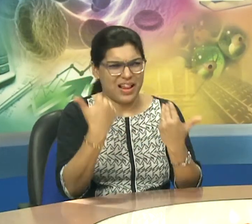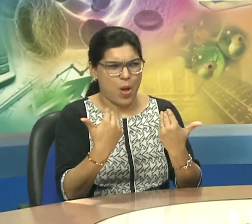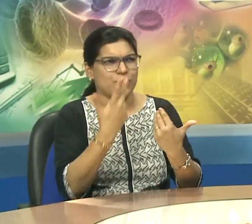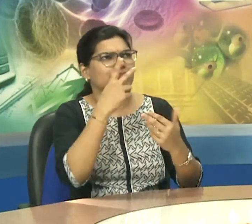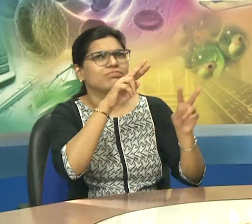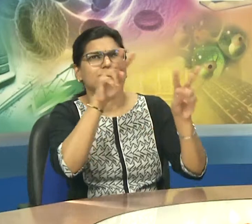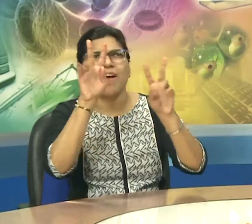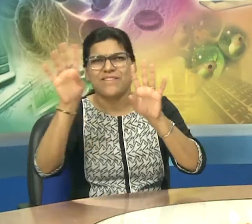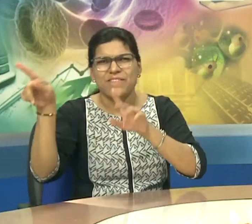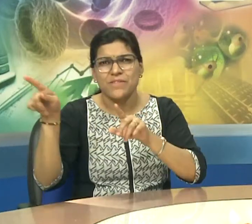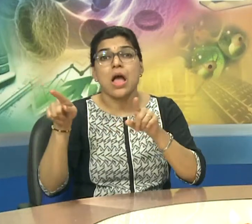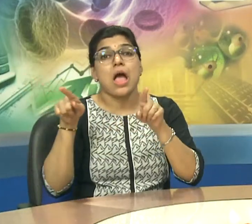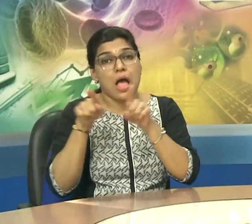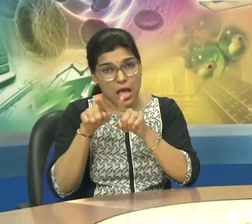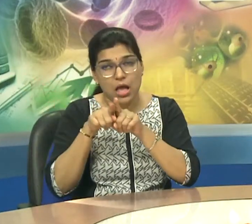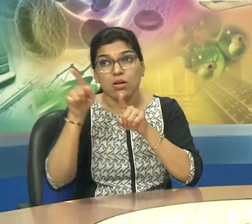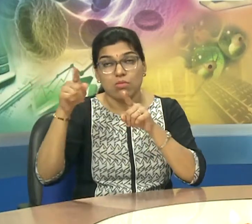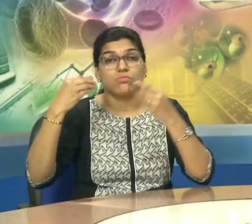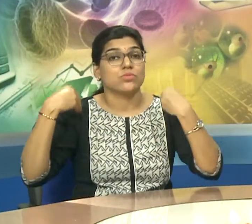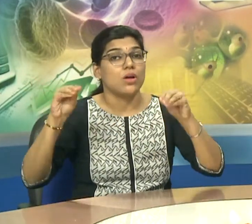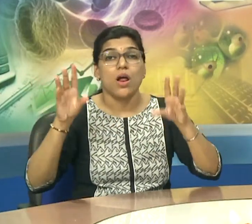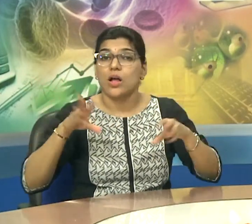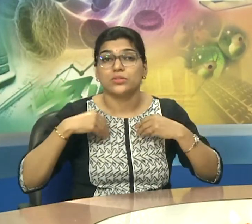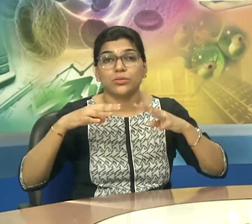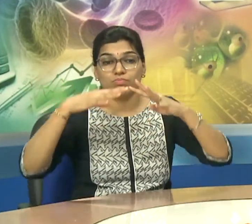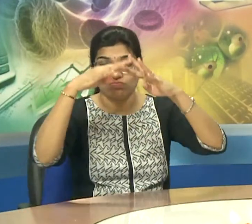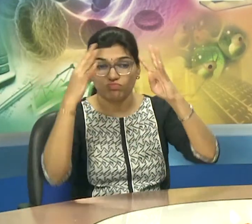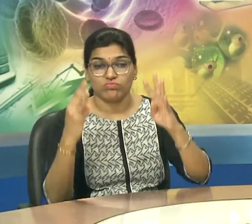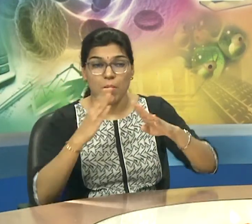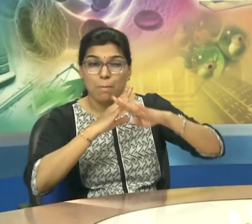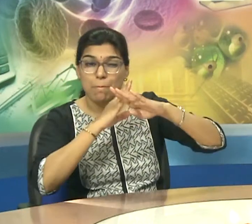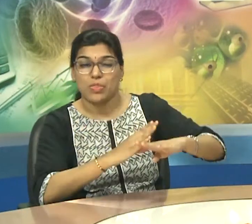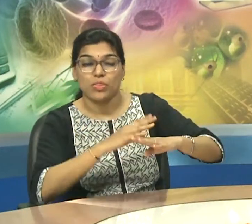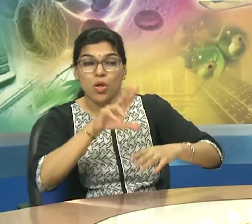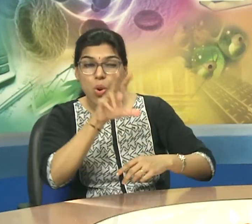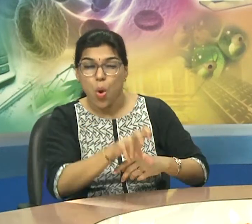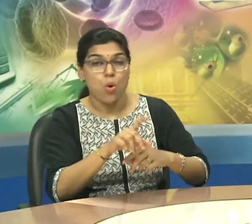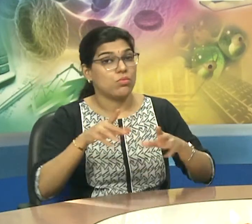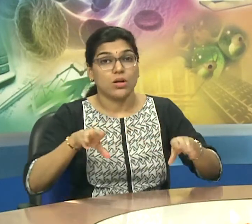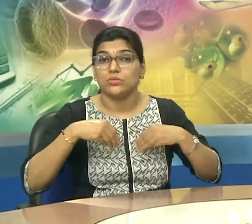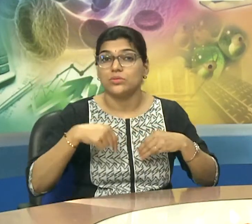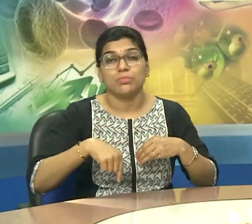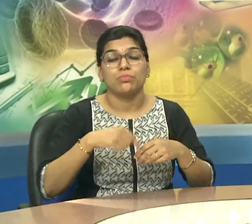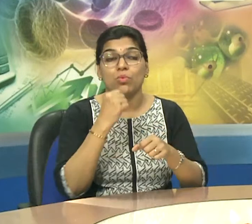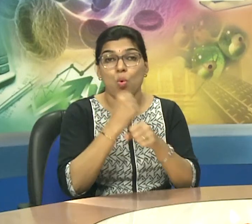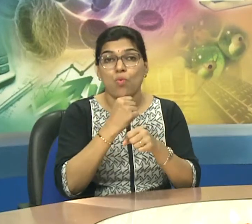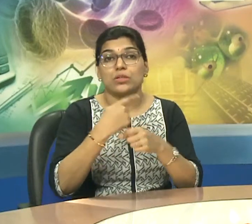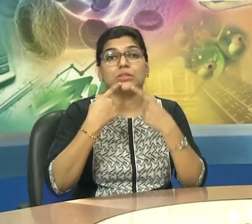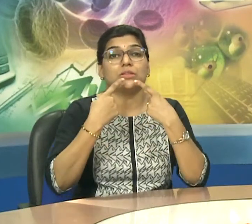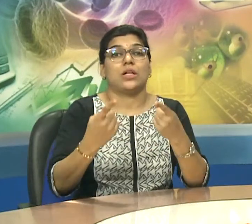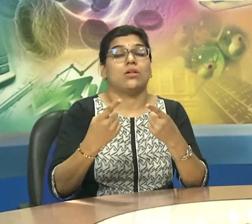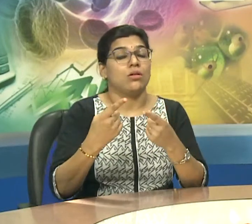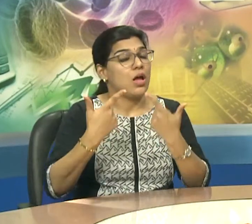pigeons we can see at many places. So buying and selling and keeping them in a cage is not allowed by